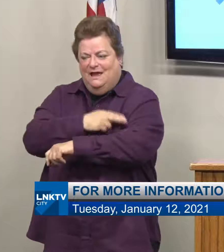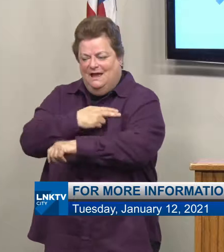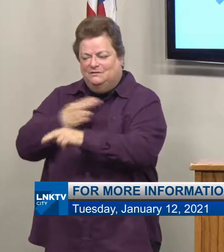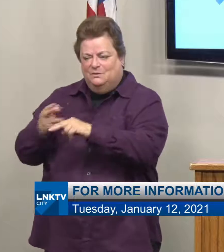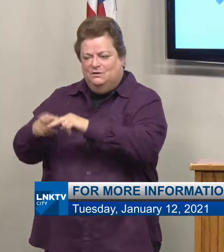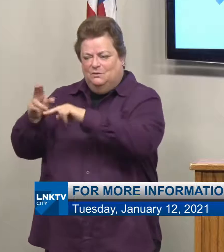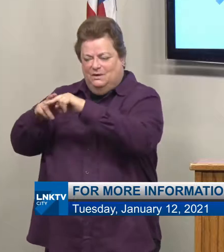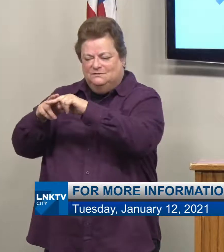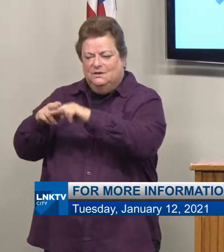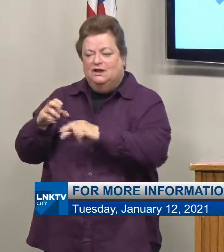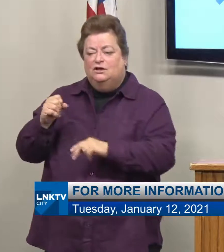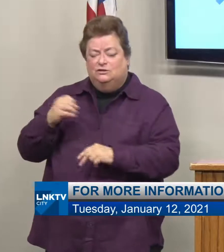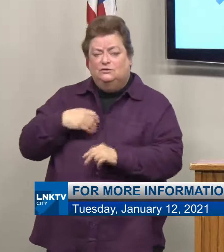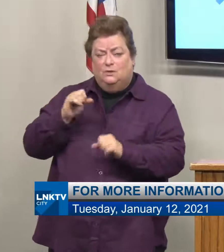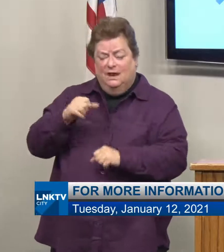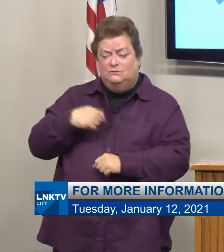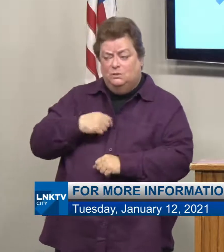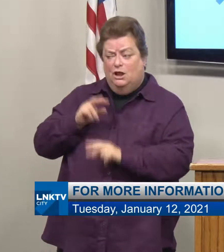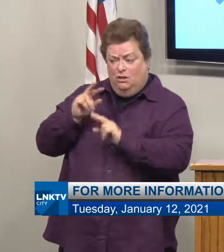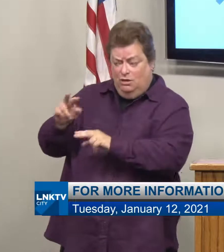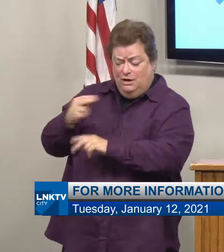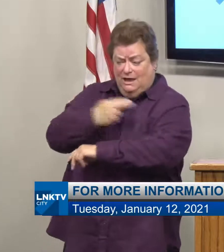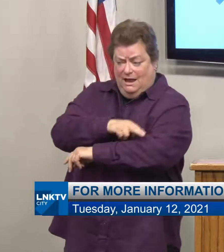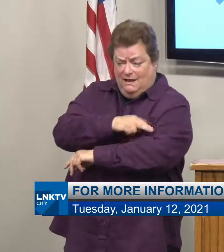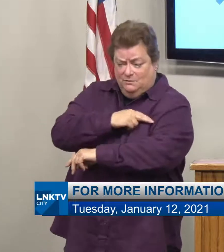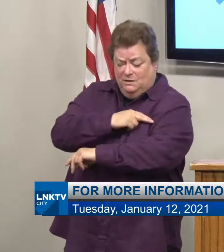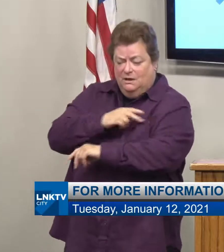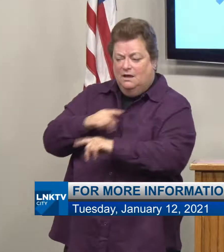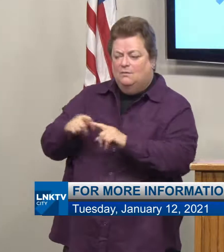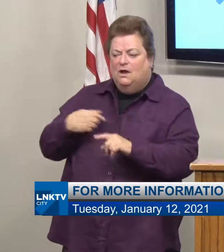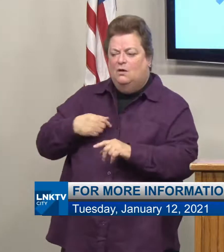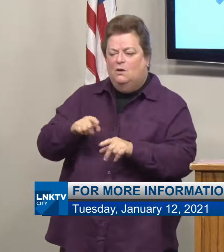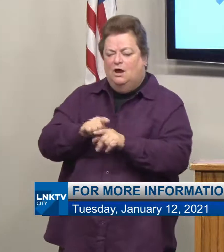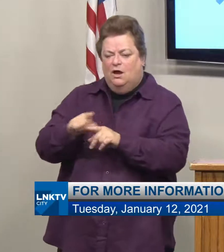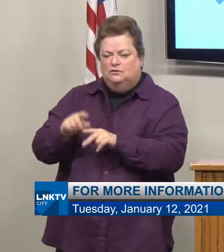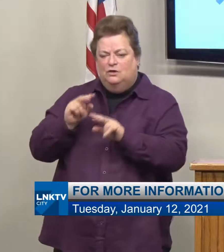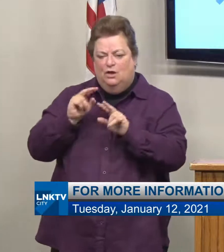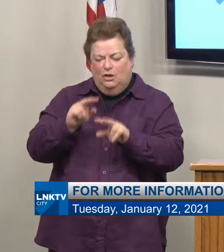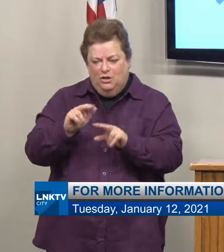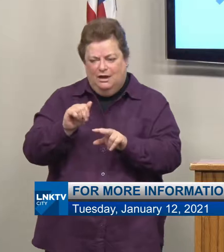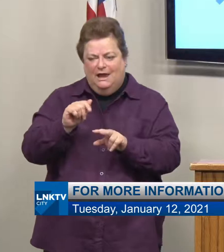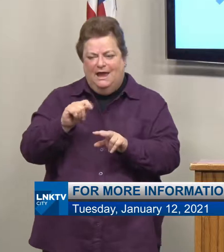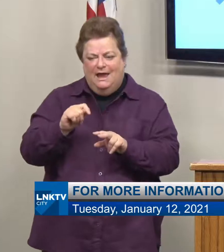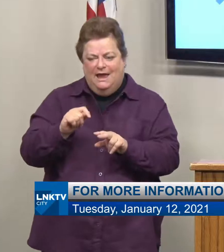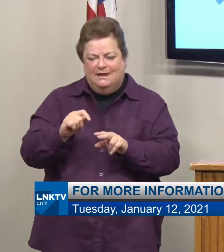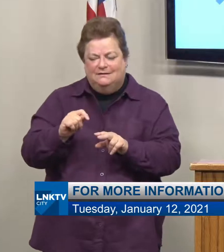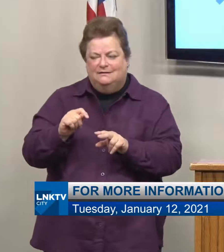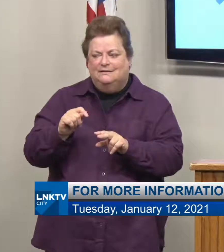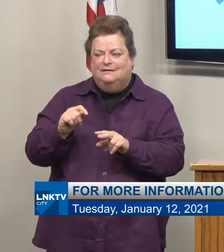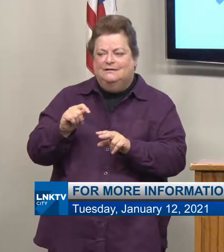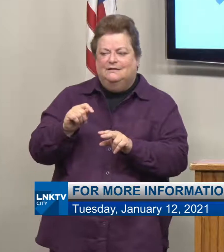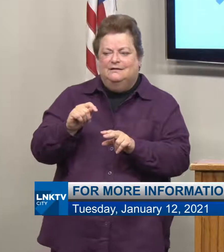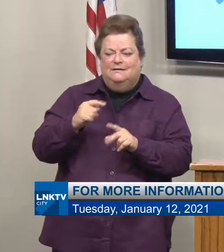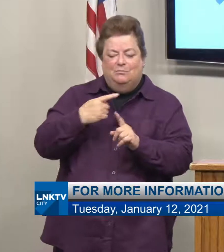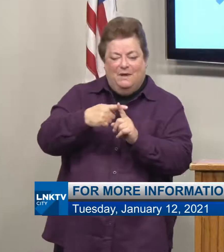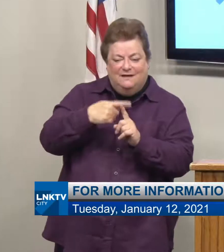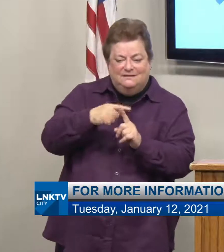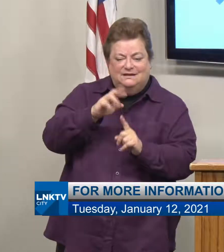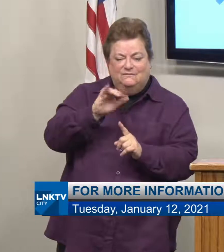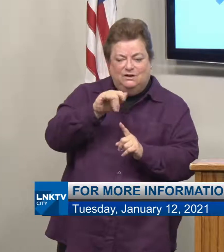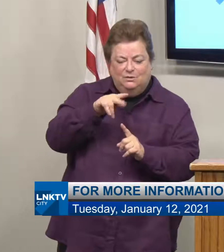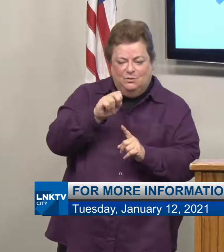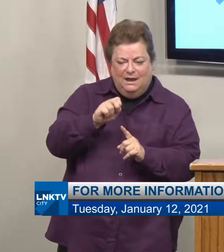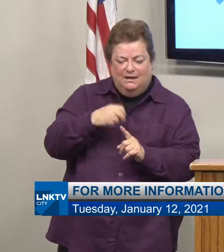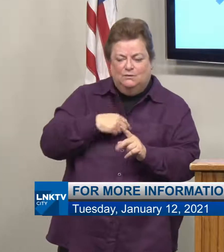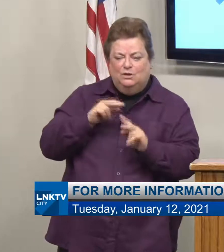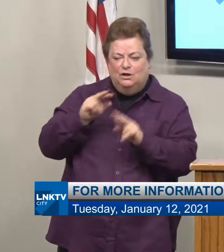yes, we do look at hospitalization, but we're looking at our increased casing load, caseload. We're looking at our positivity rate.